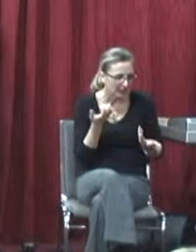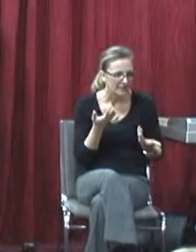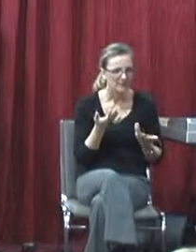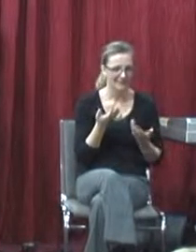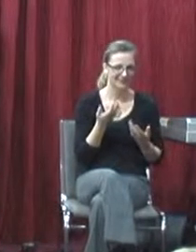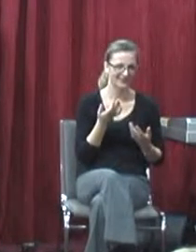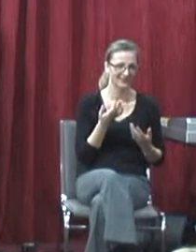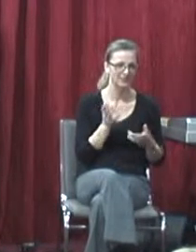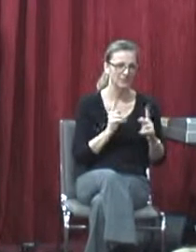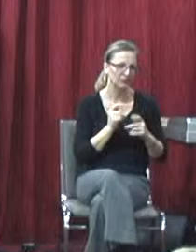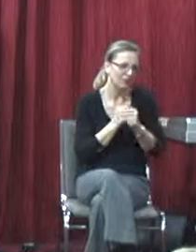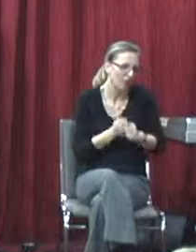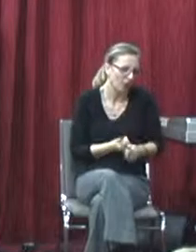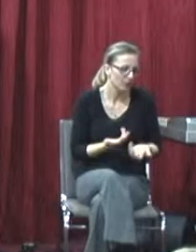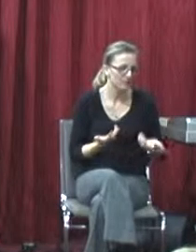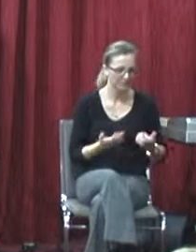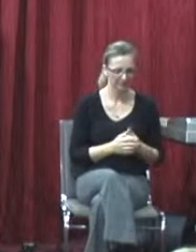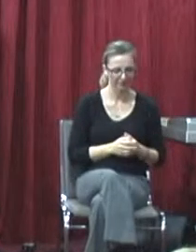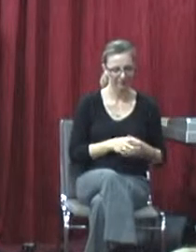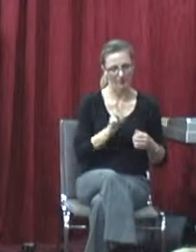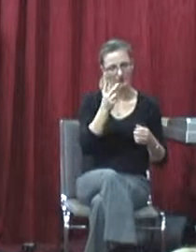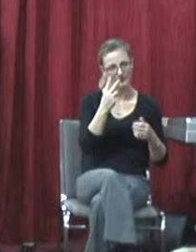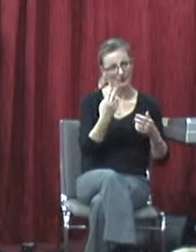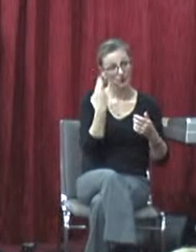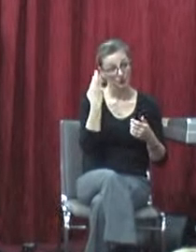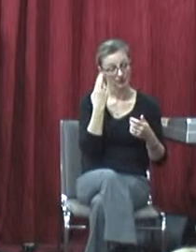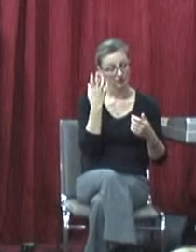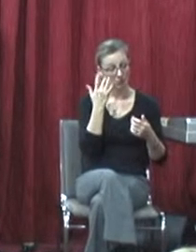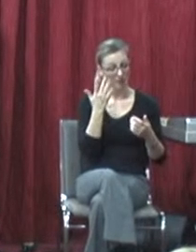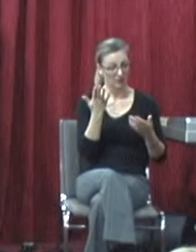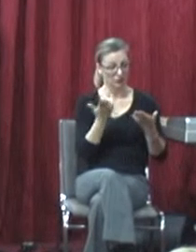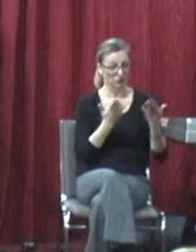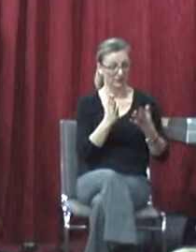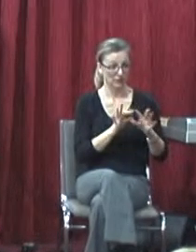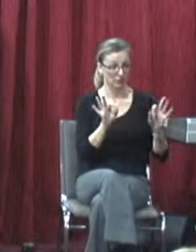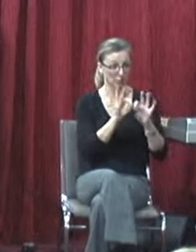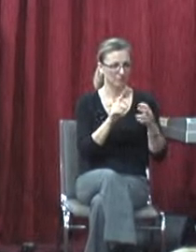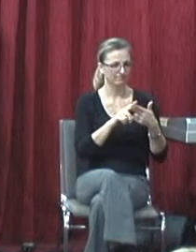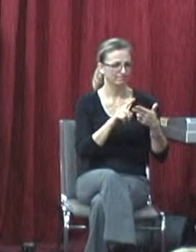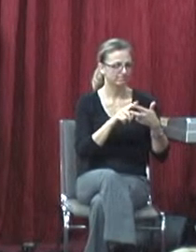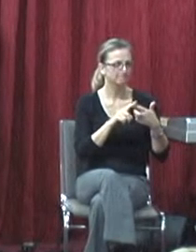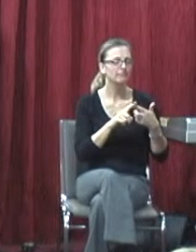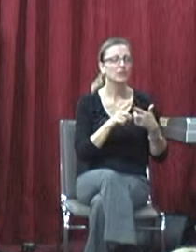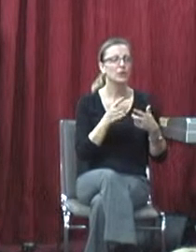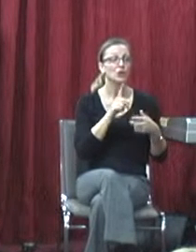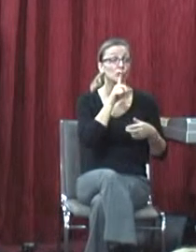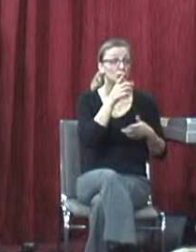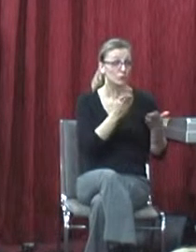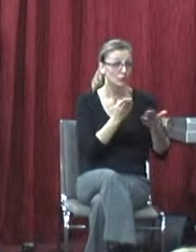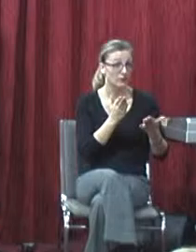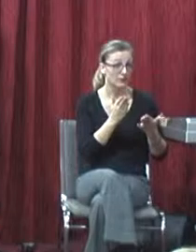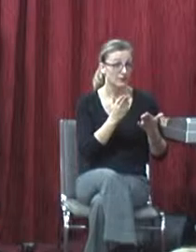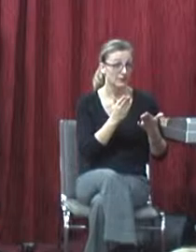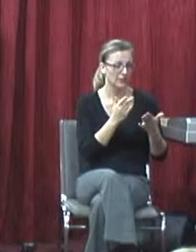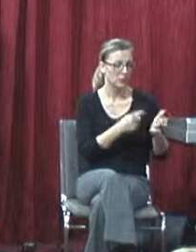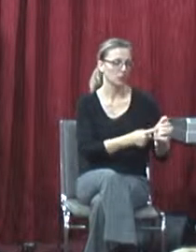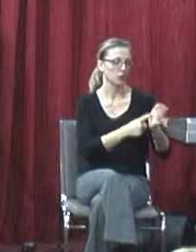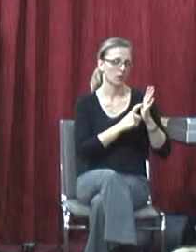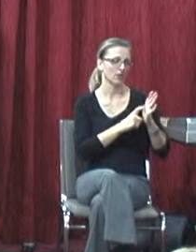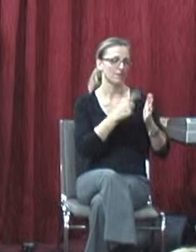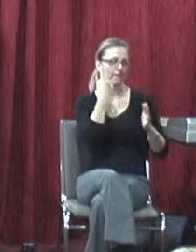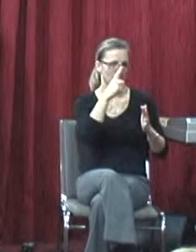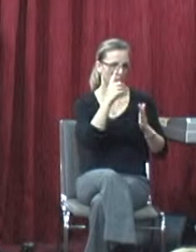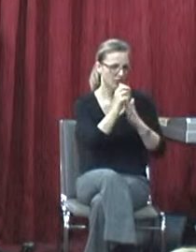Second reason why serving this way is important, because true service is a prerequisite for leadership in the kingdom of